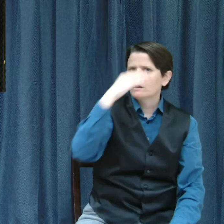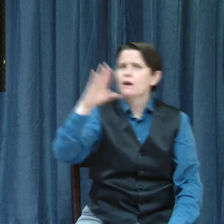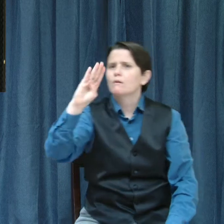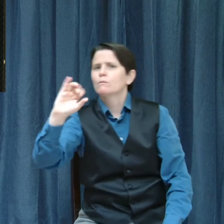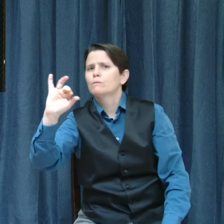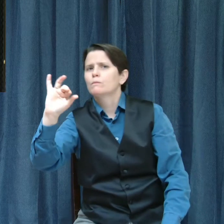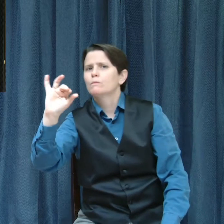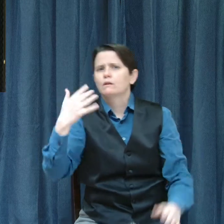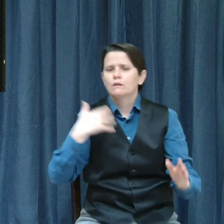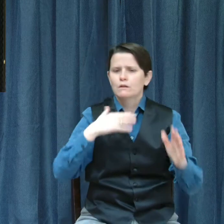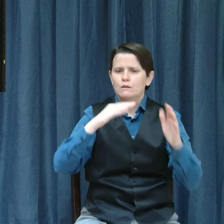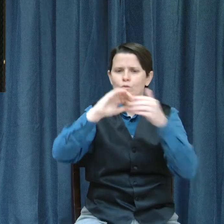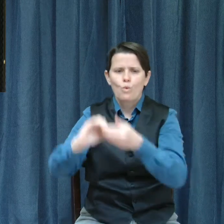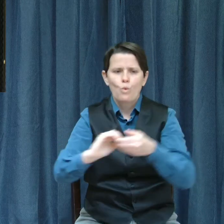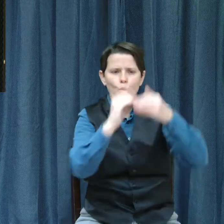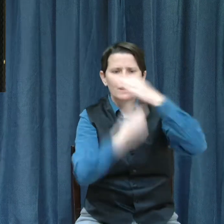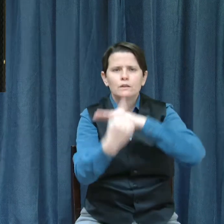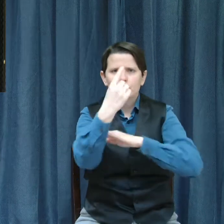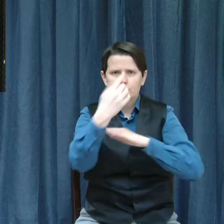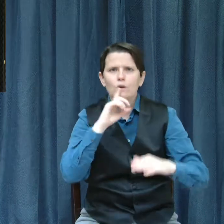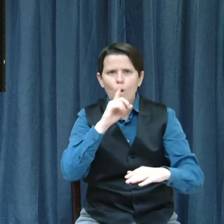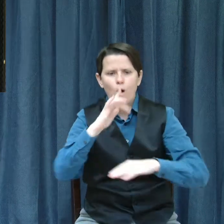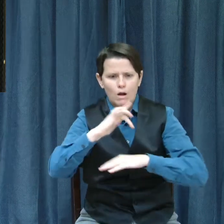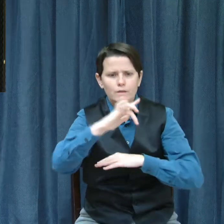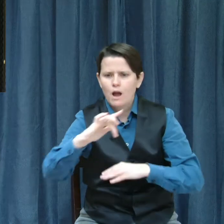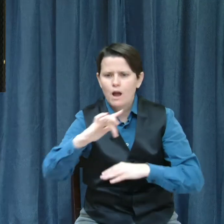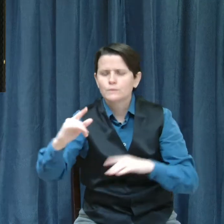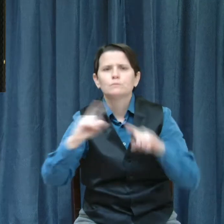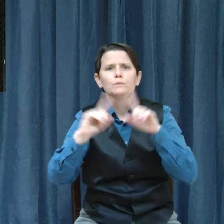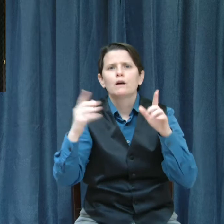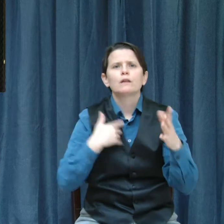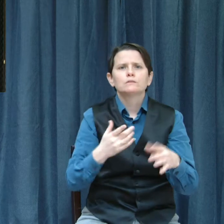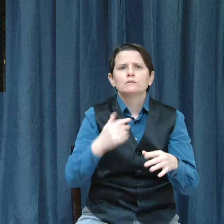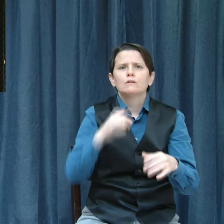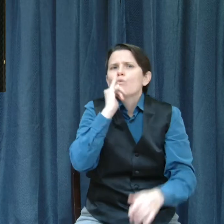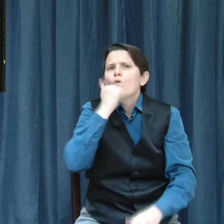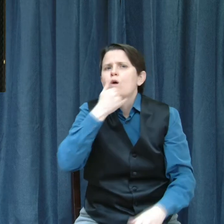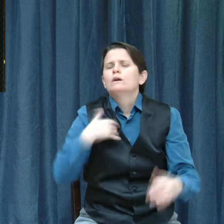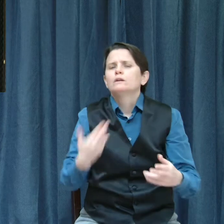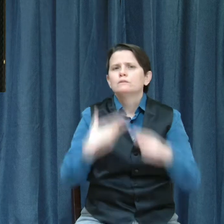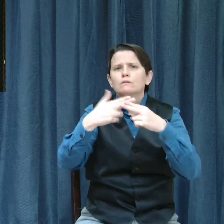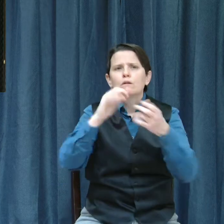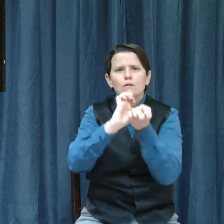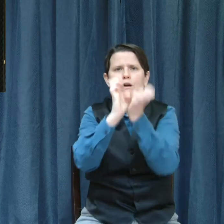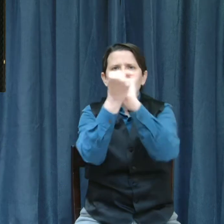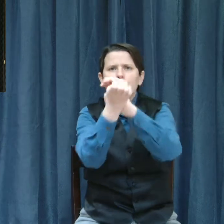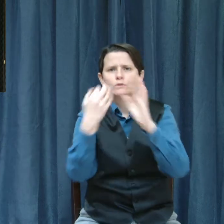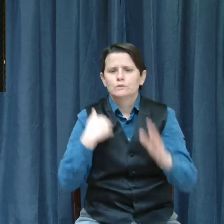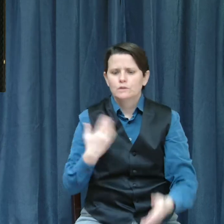called evolution. It's called evolving consciousness through our diversity. Jesus